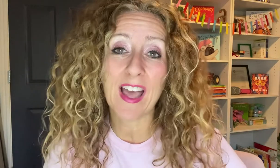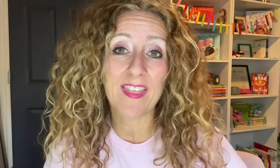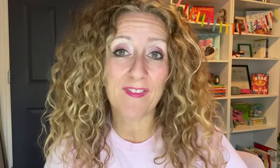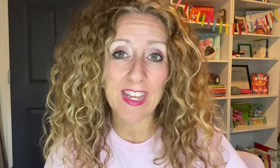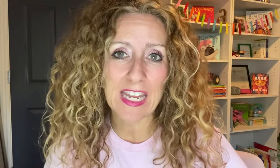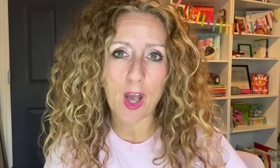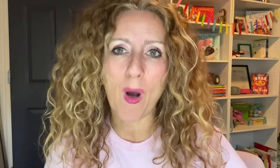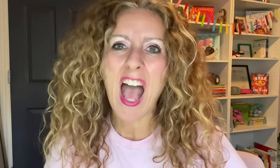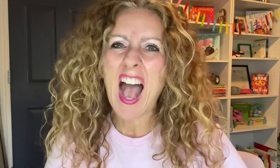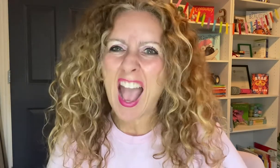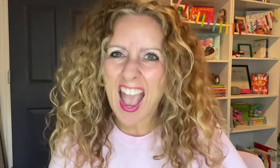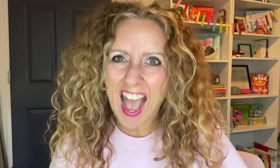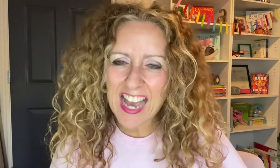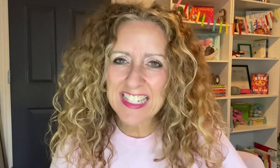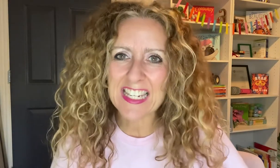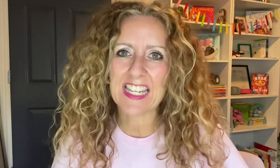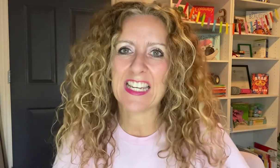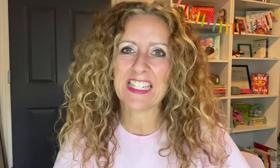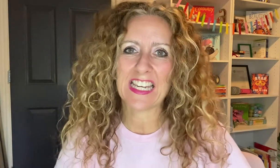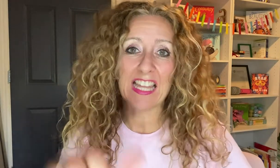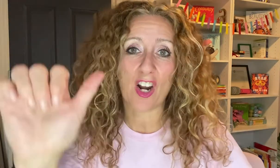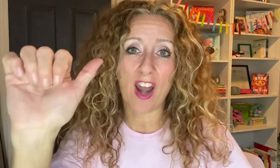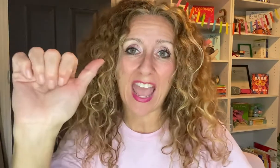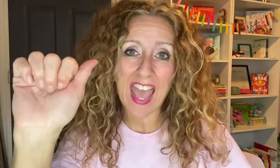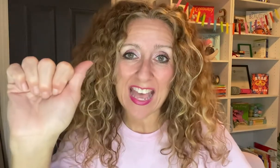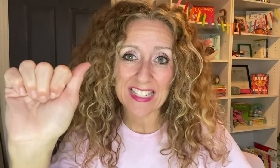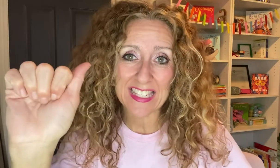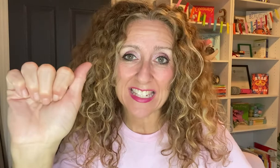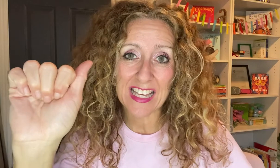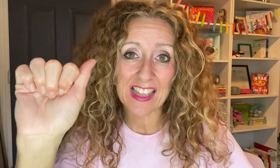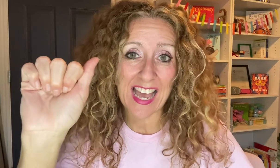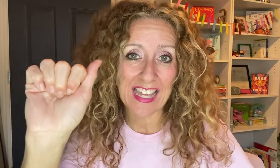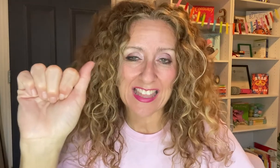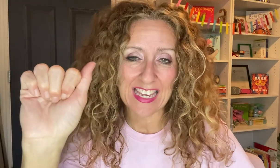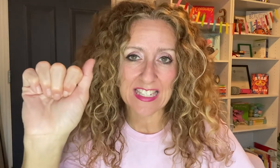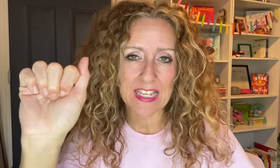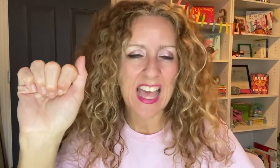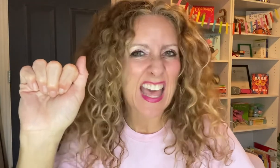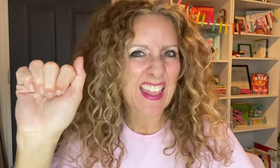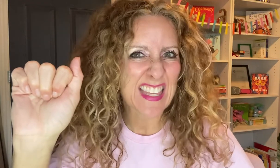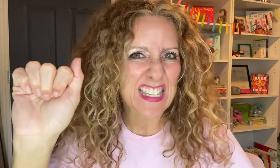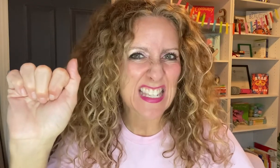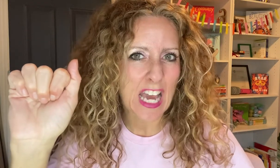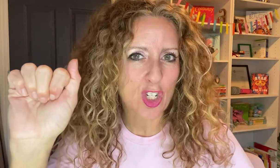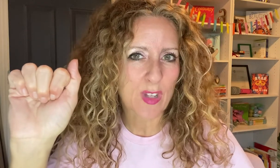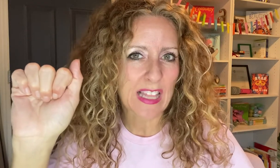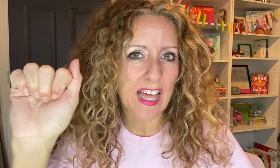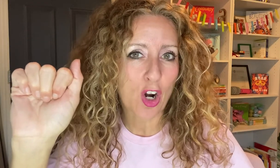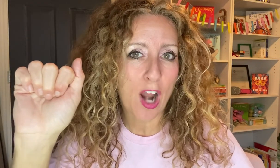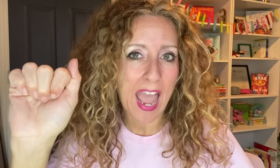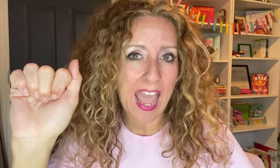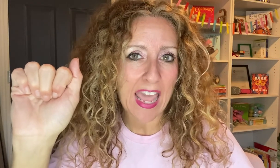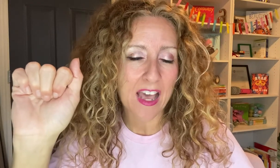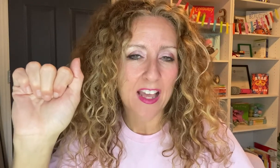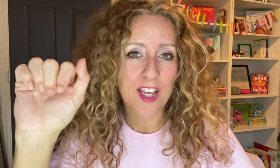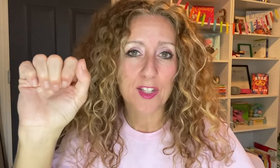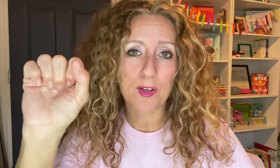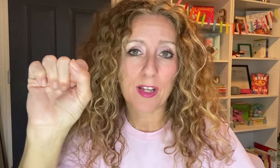in the video, I accidentally did letter S like this. This is actually letter A. So letter